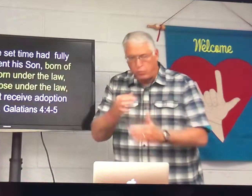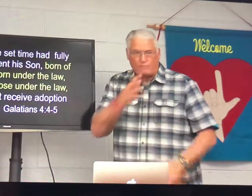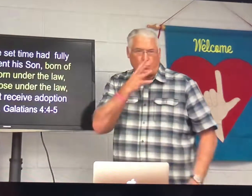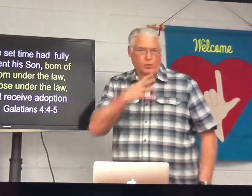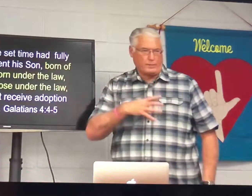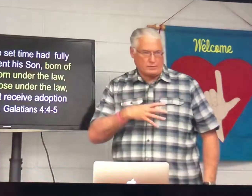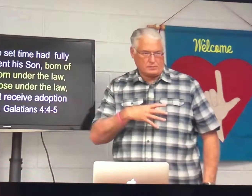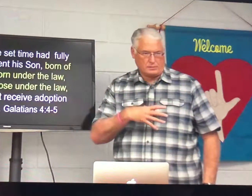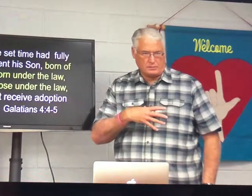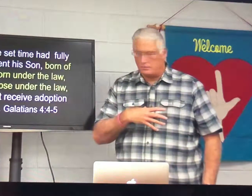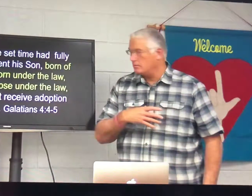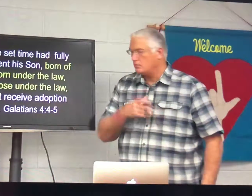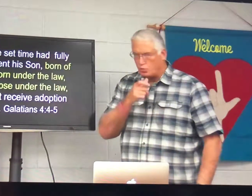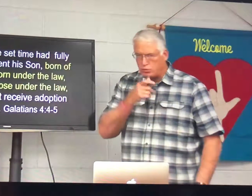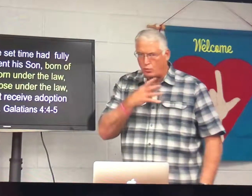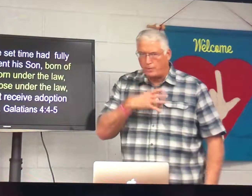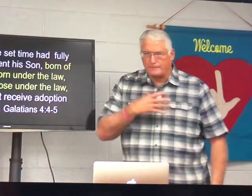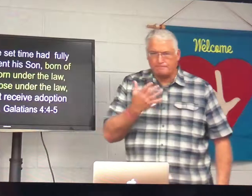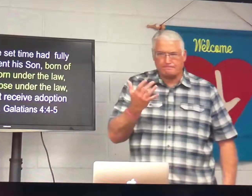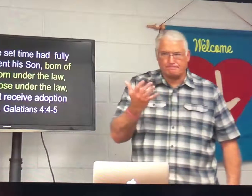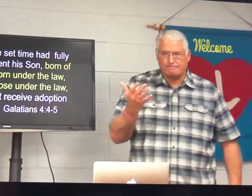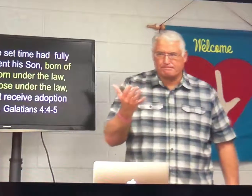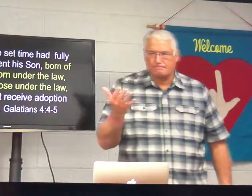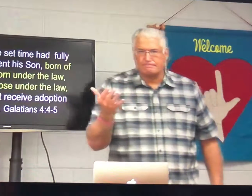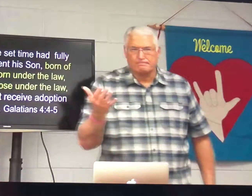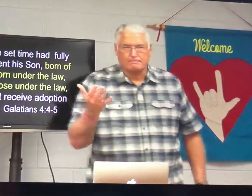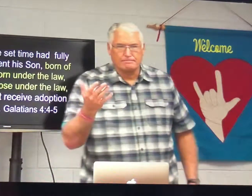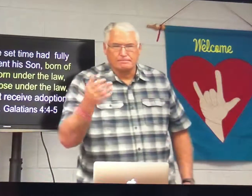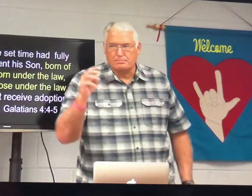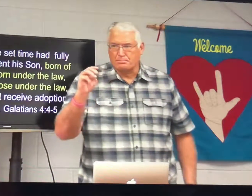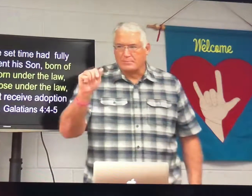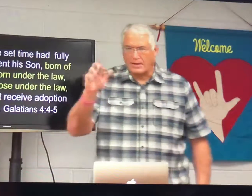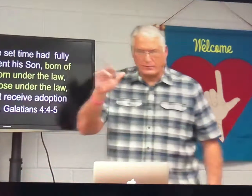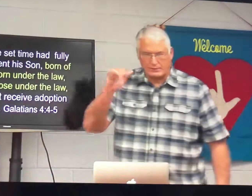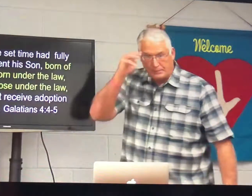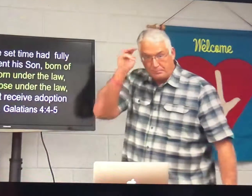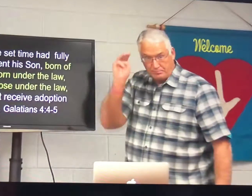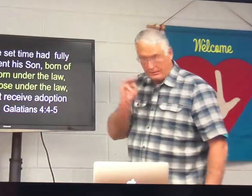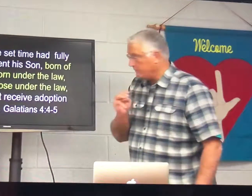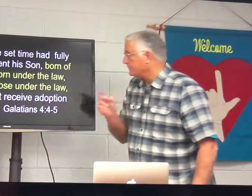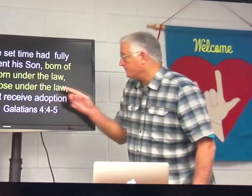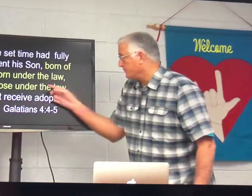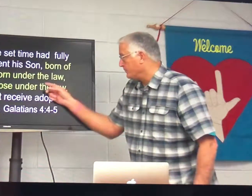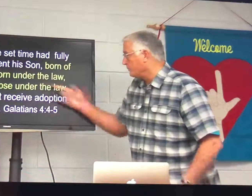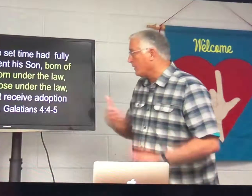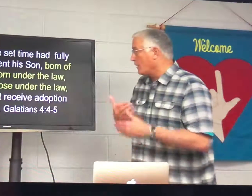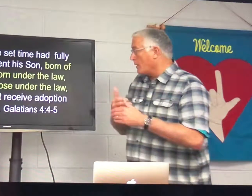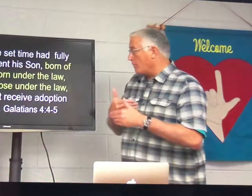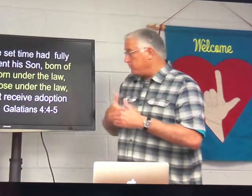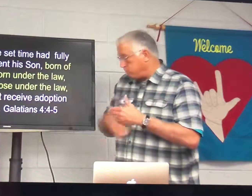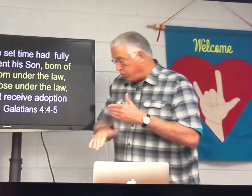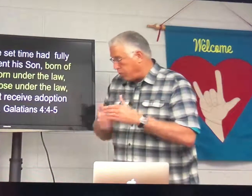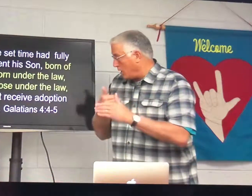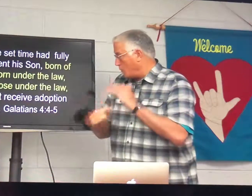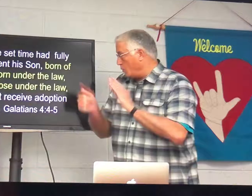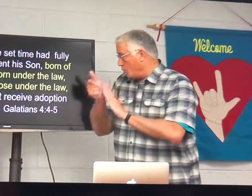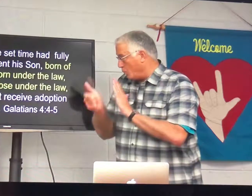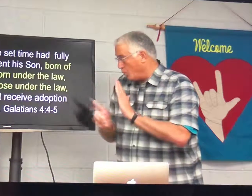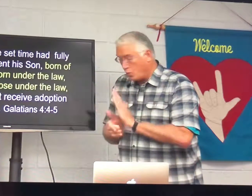$500 bonus cash on a new 2018 Toyota Tacoma. Toyota, let's go places. Come on, guys, pop it back up. We know